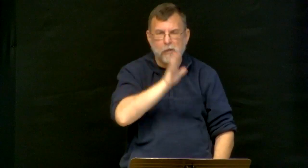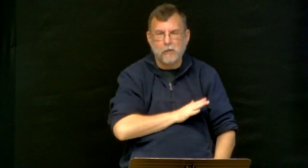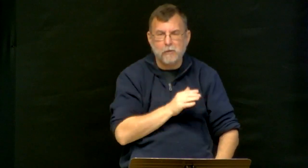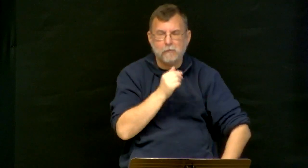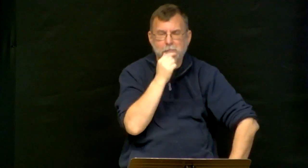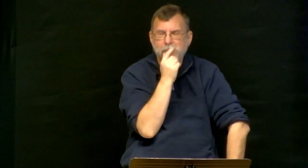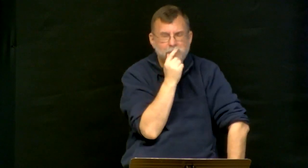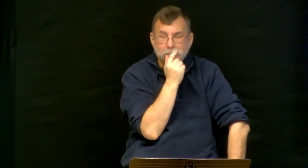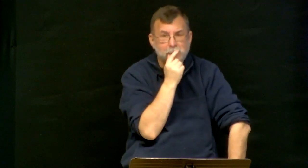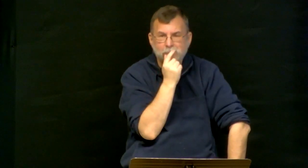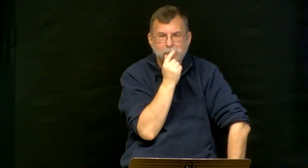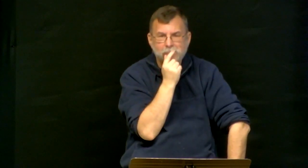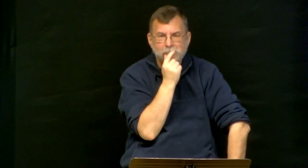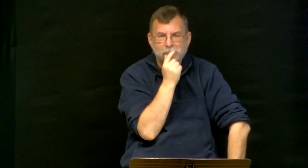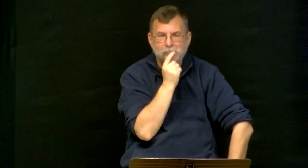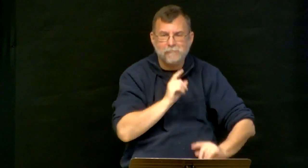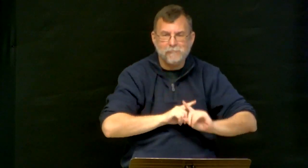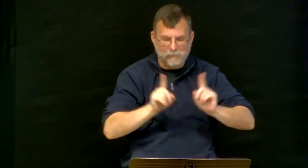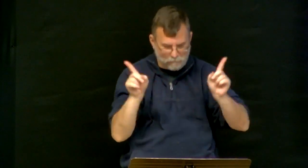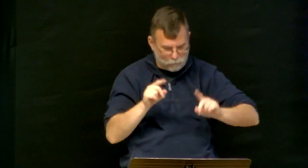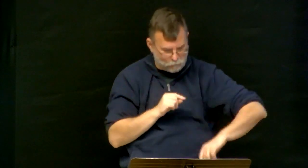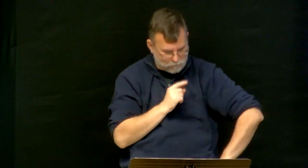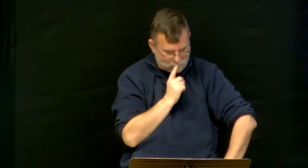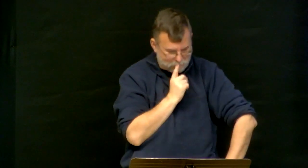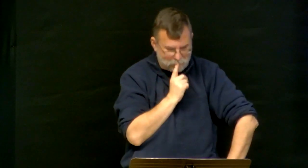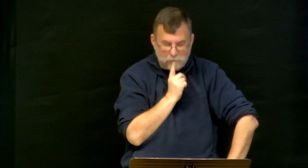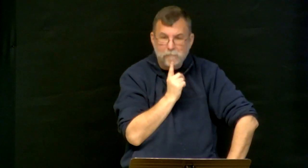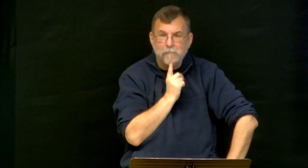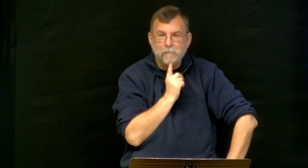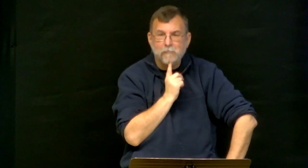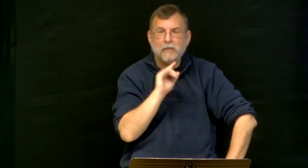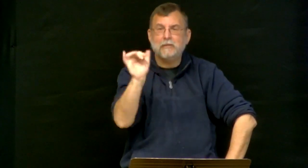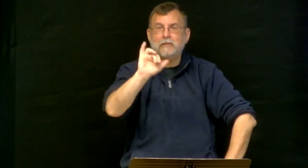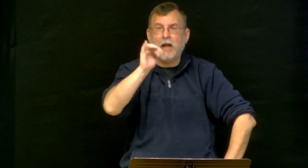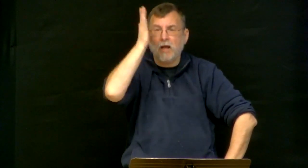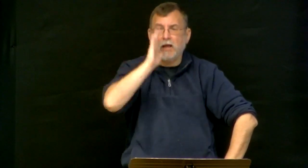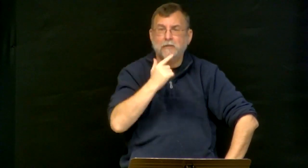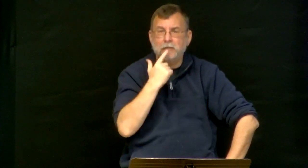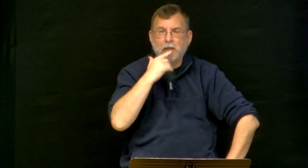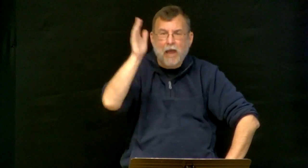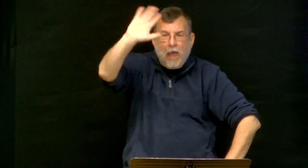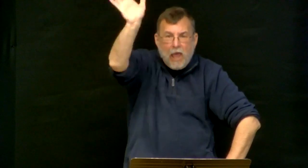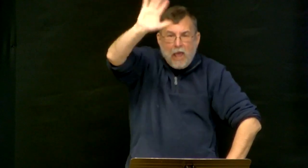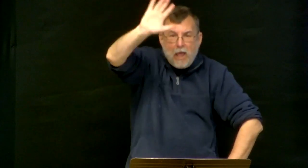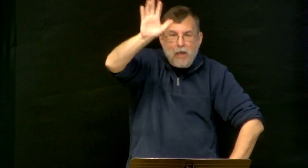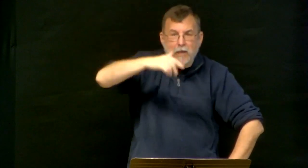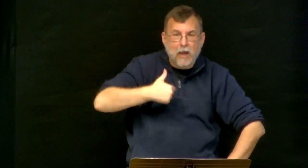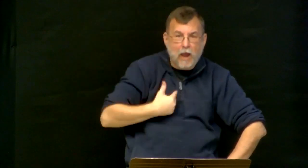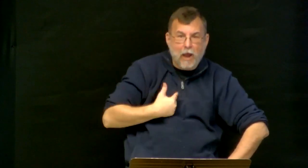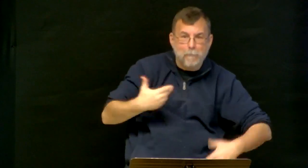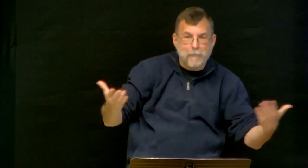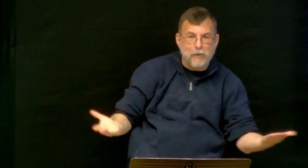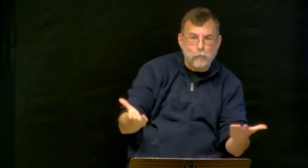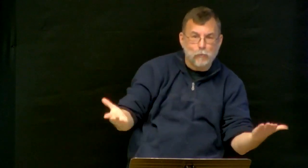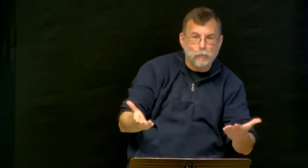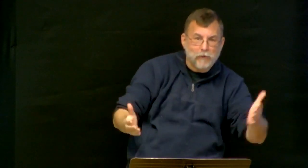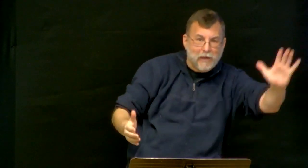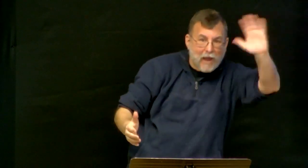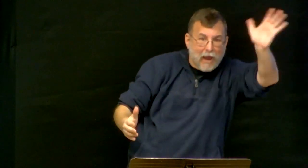And this one is through a snowman, to wake us up through a snowman. God said, hello, I'm